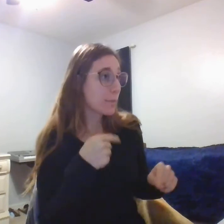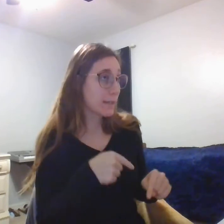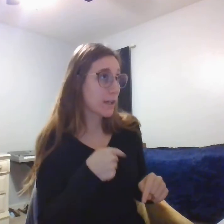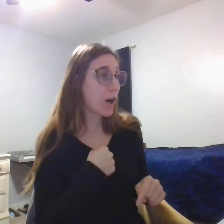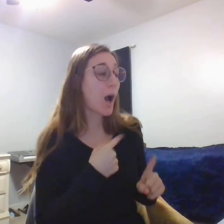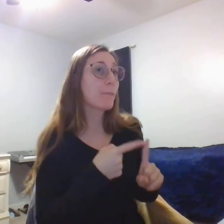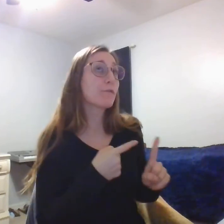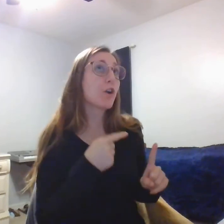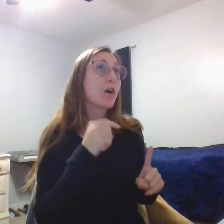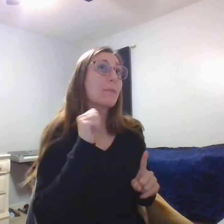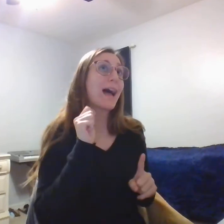here